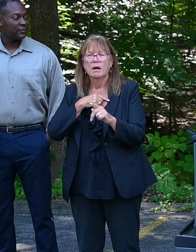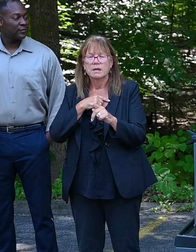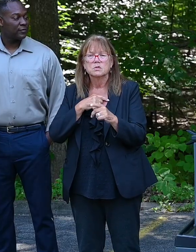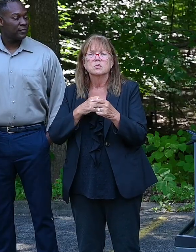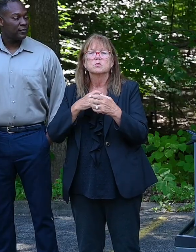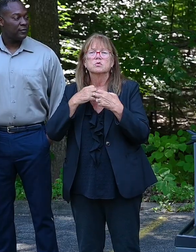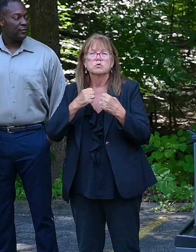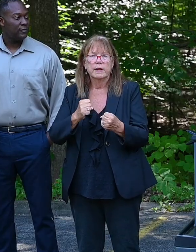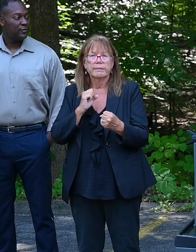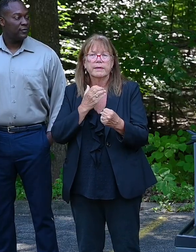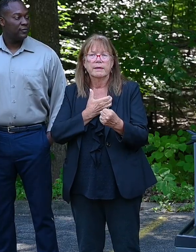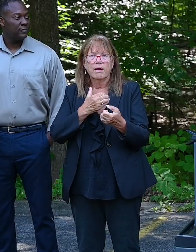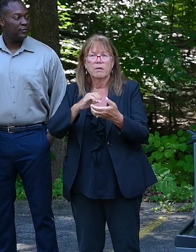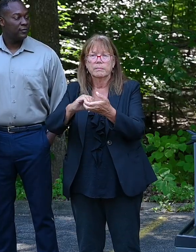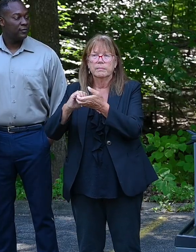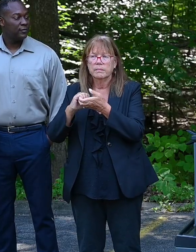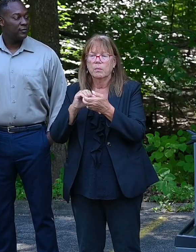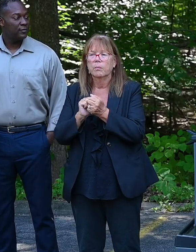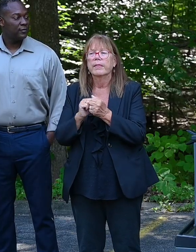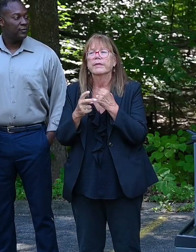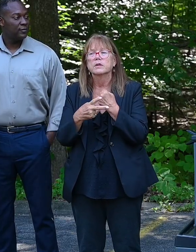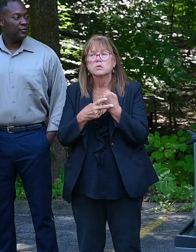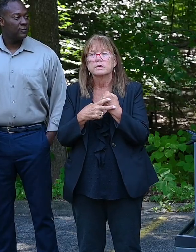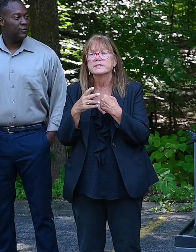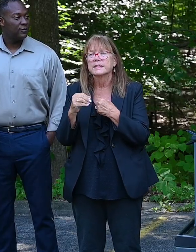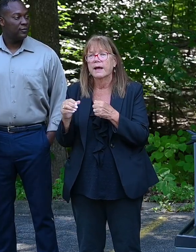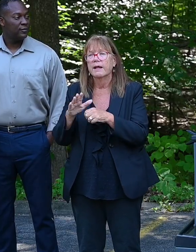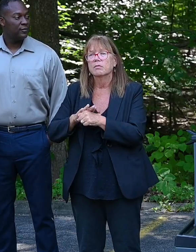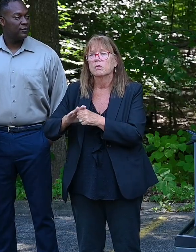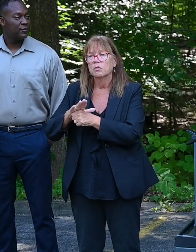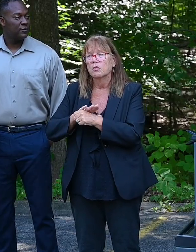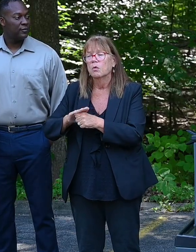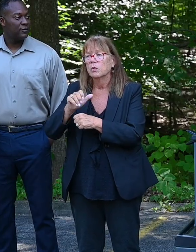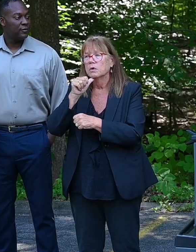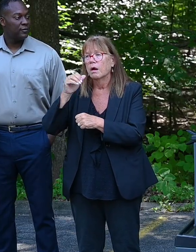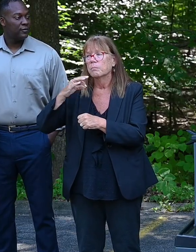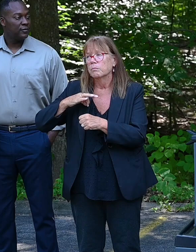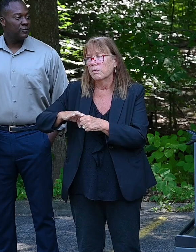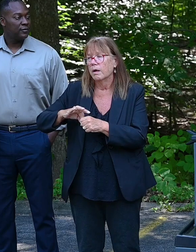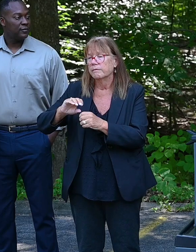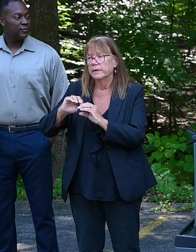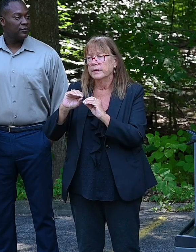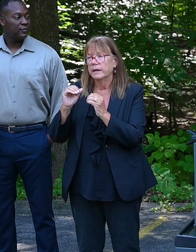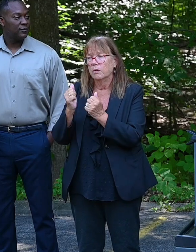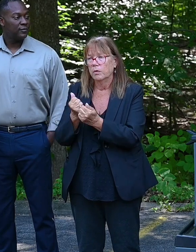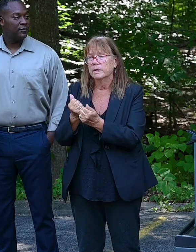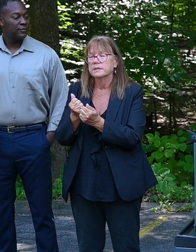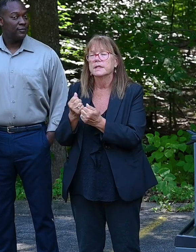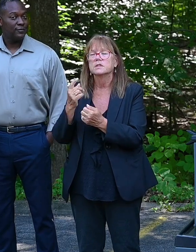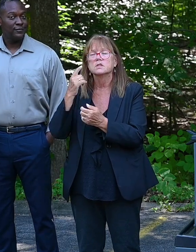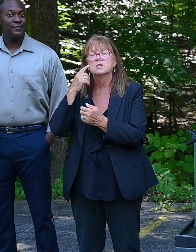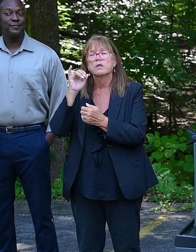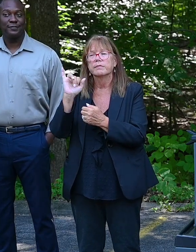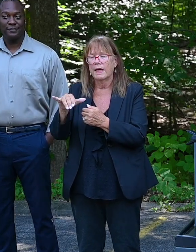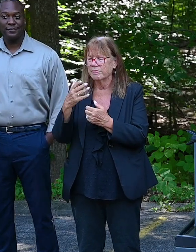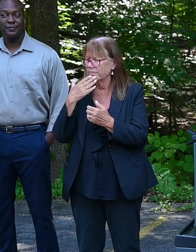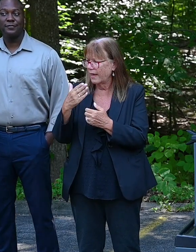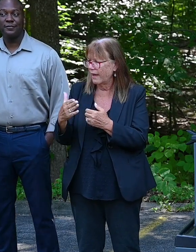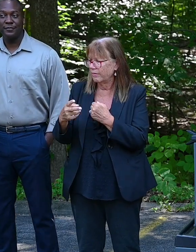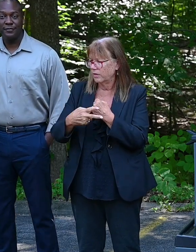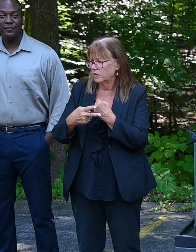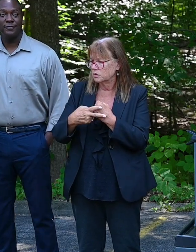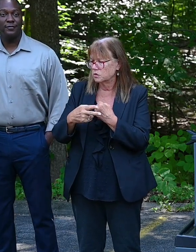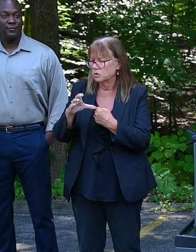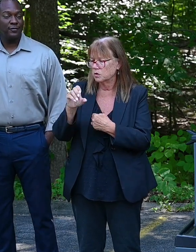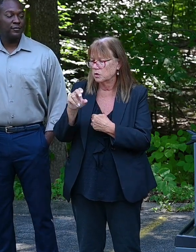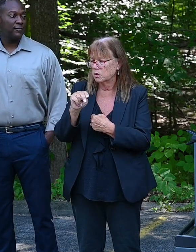local nonprofit organizations while advancing our environmental preservation goals. I'd like to thank the Conservancy for working with us to help